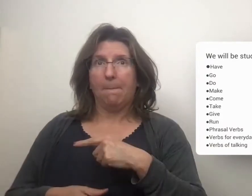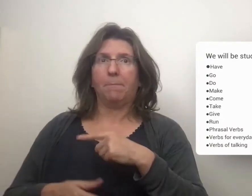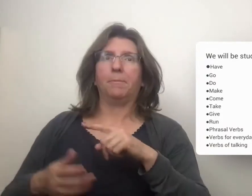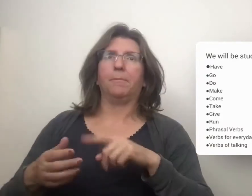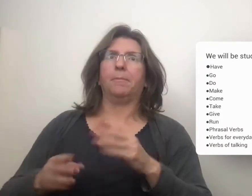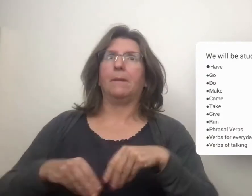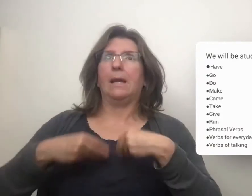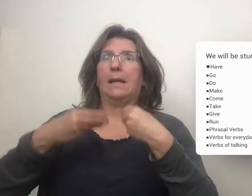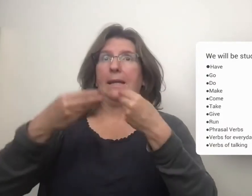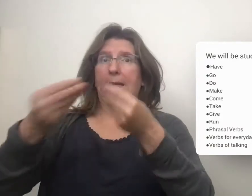come, give,